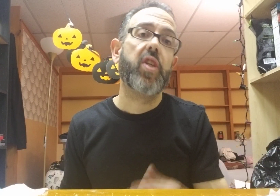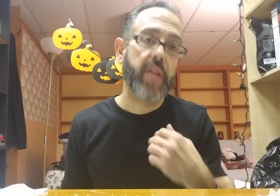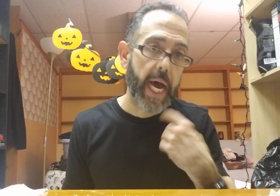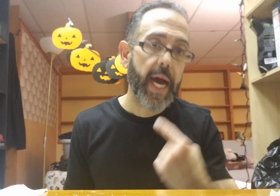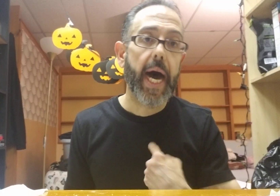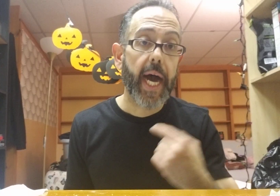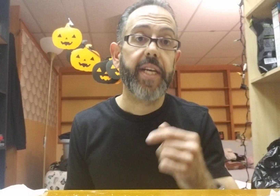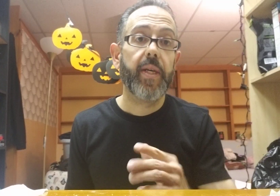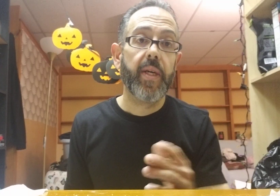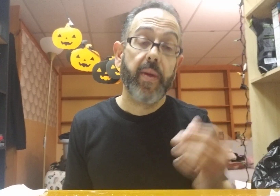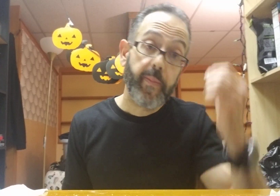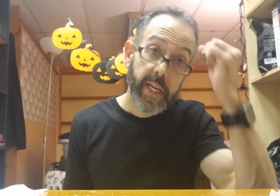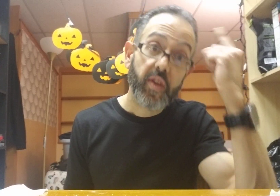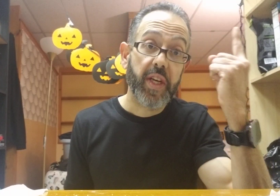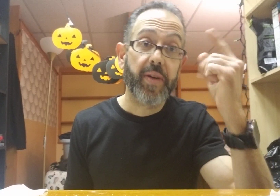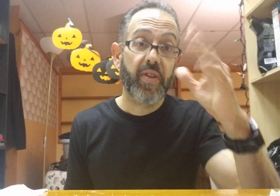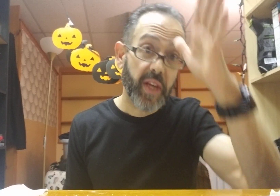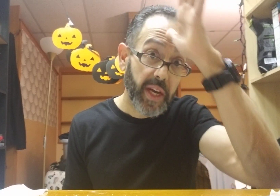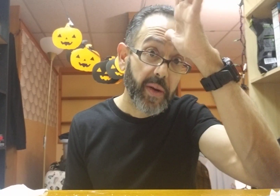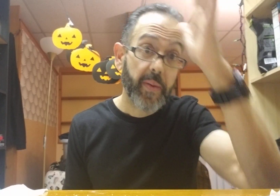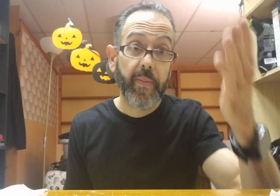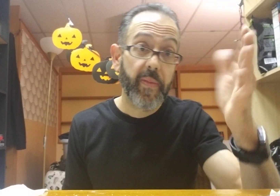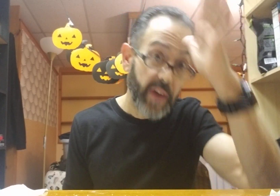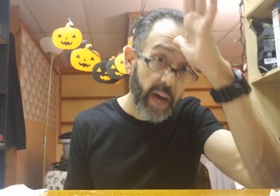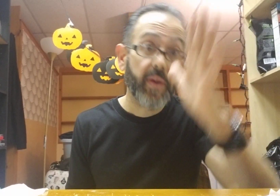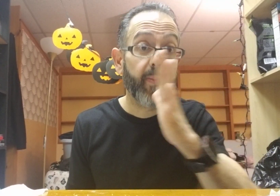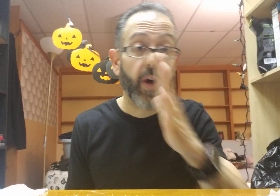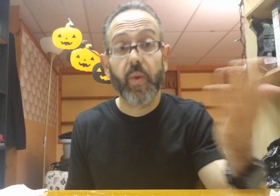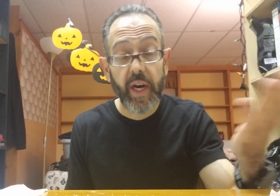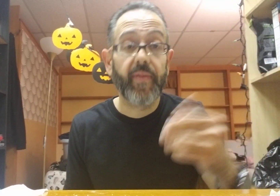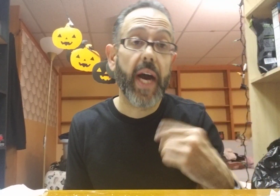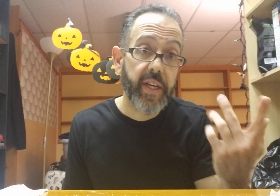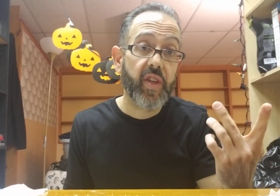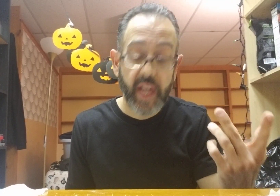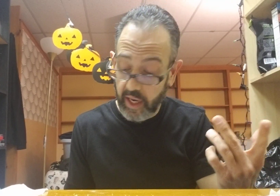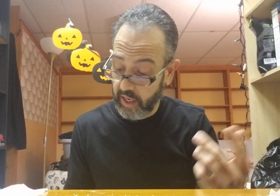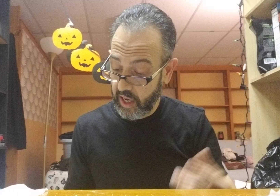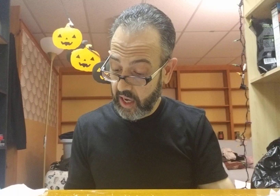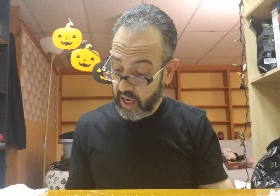just, I basically understand father, mother, whatever, I understand.